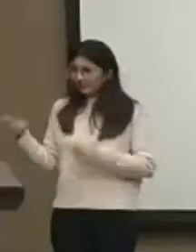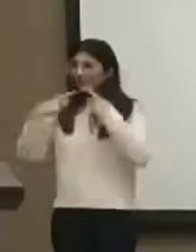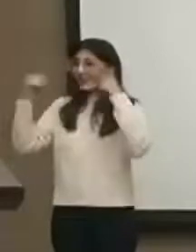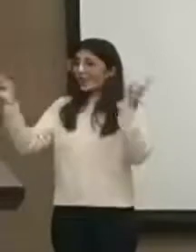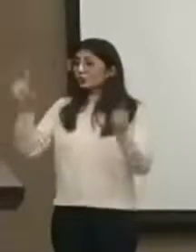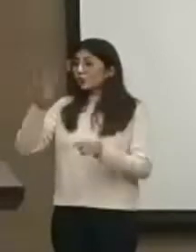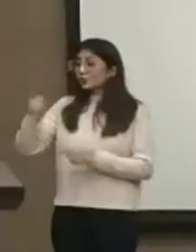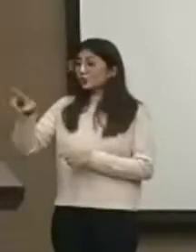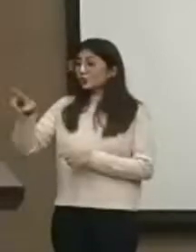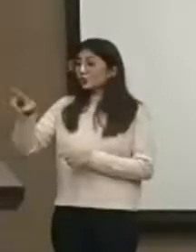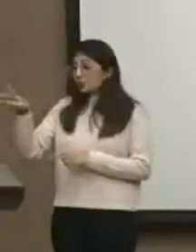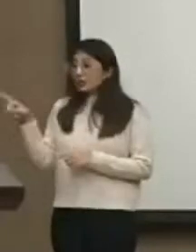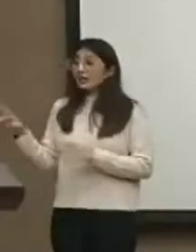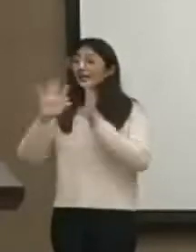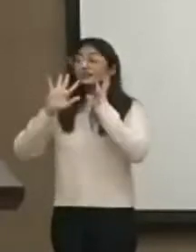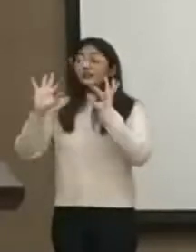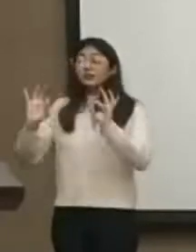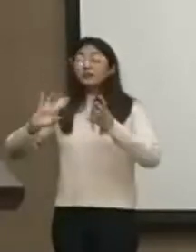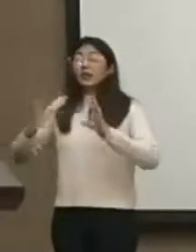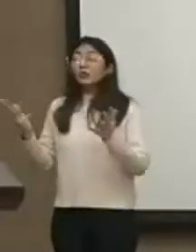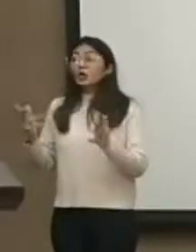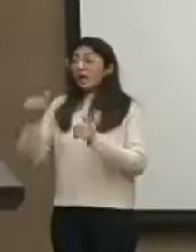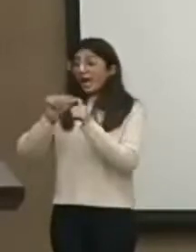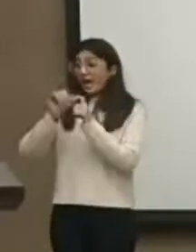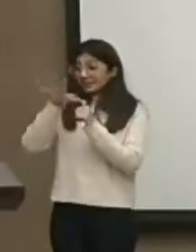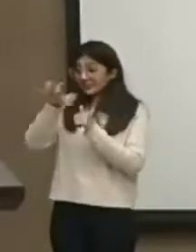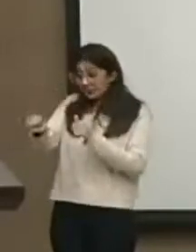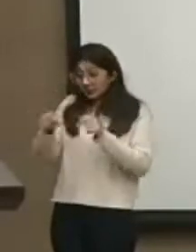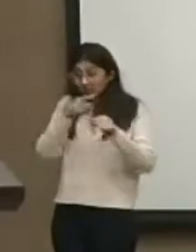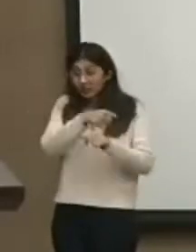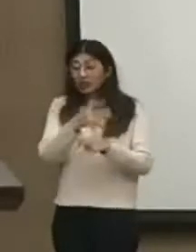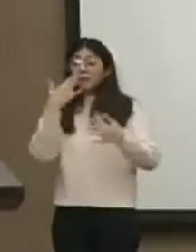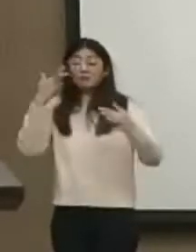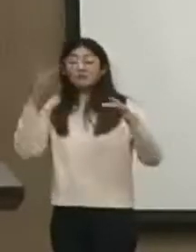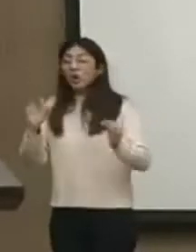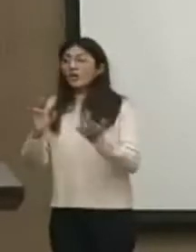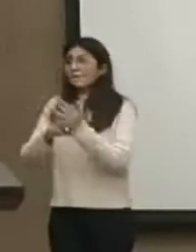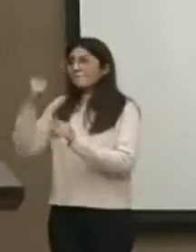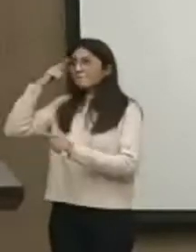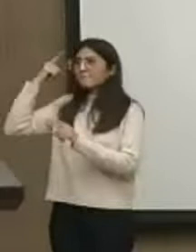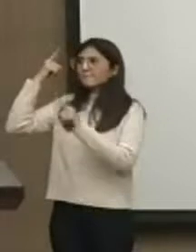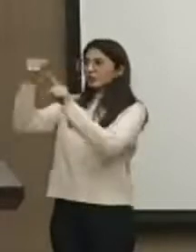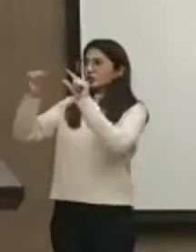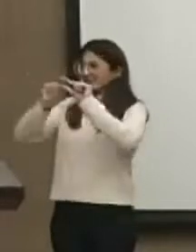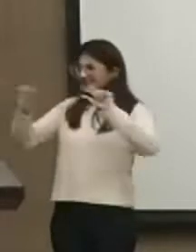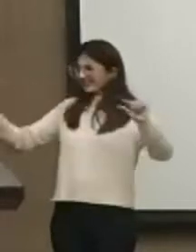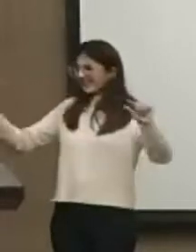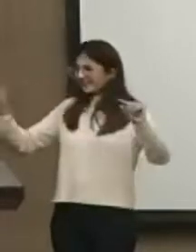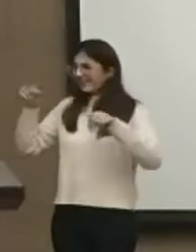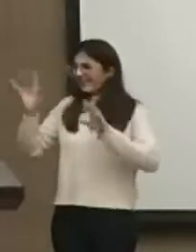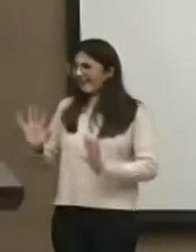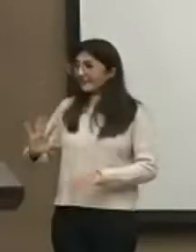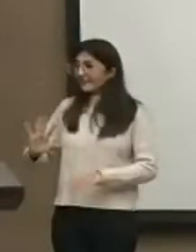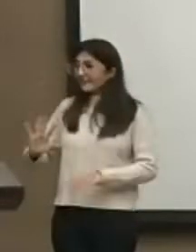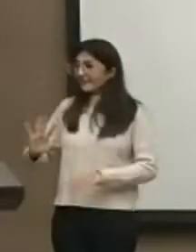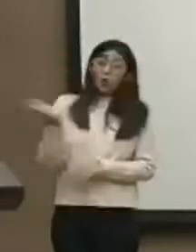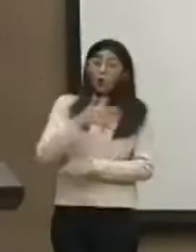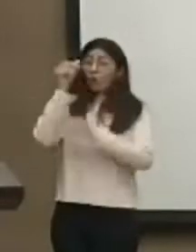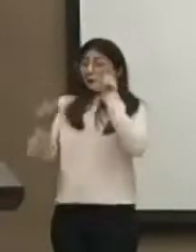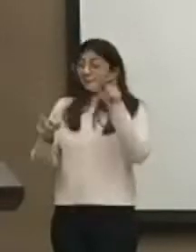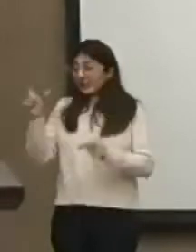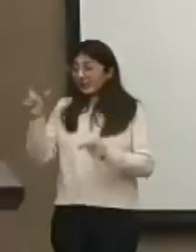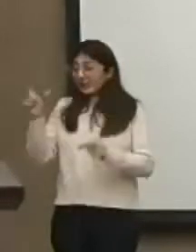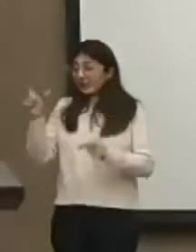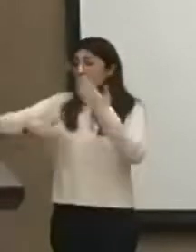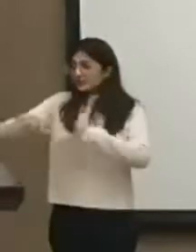he actually made accessibility a part of our mission statement of empowering every person and every organization on the planet to